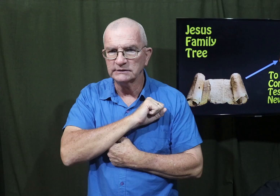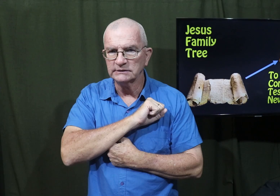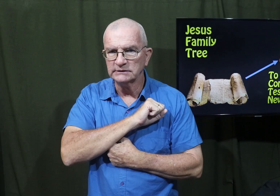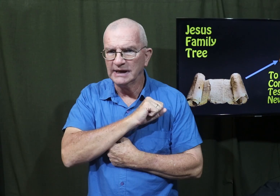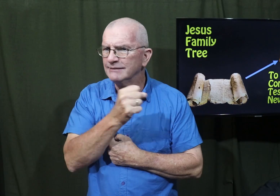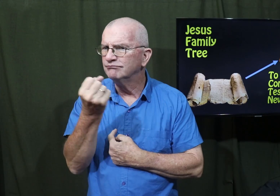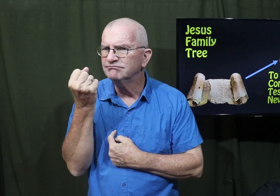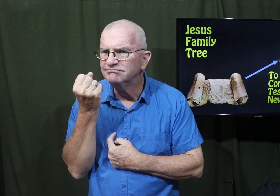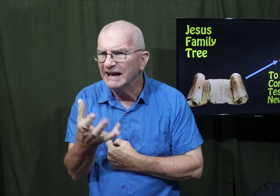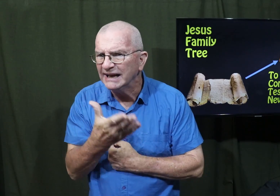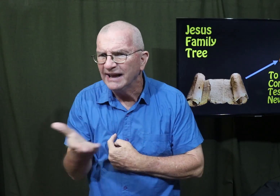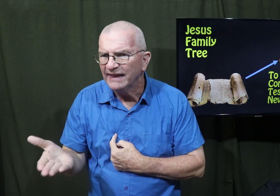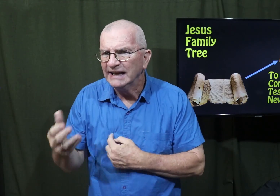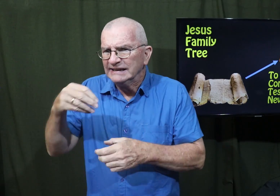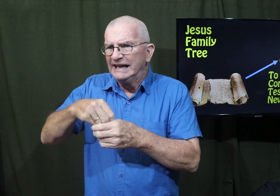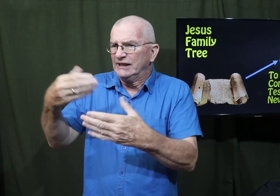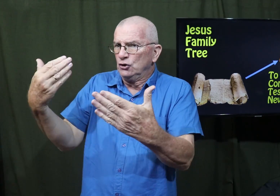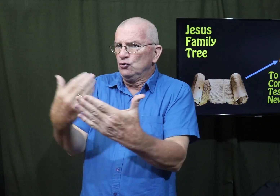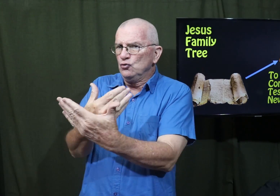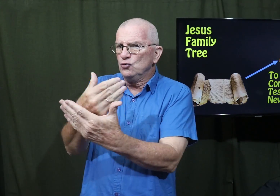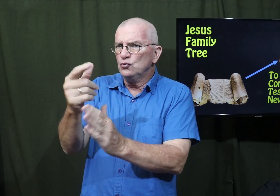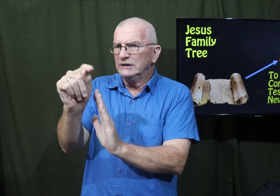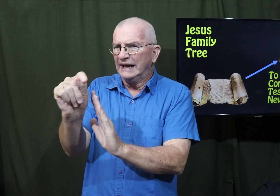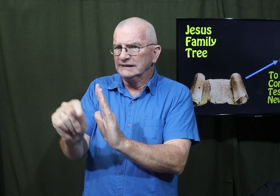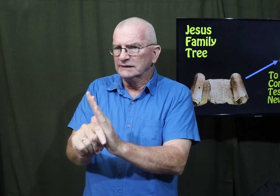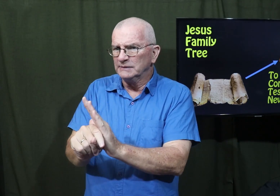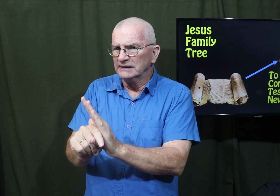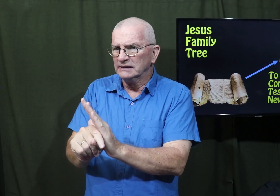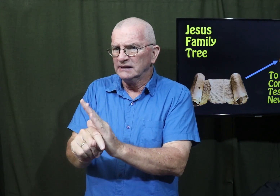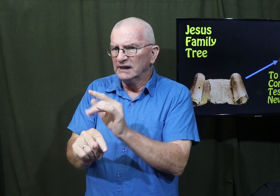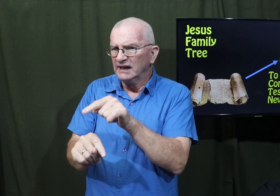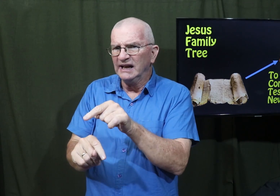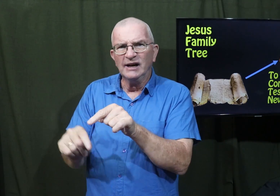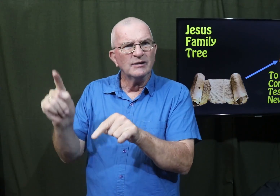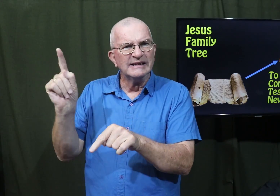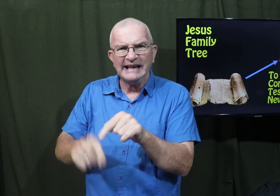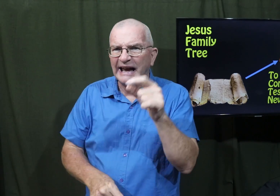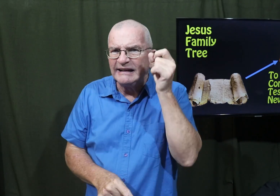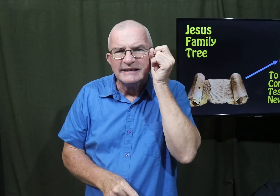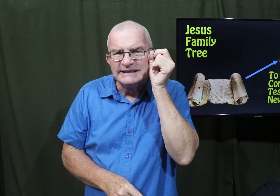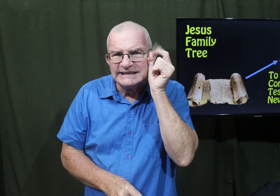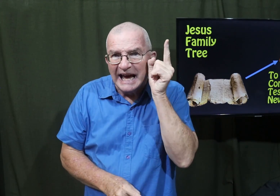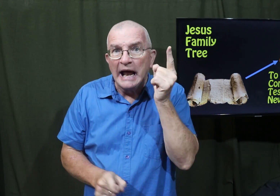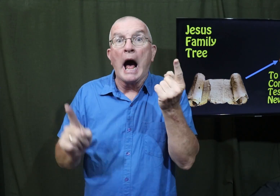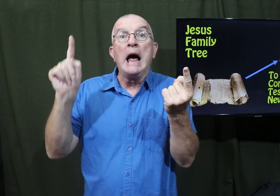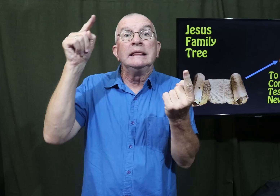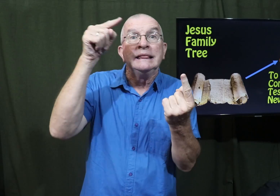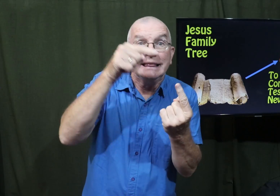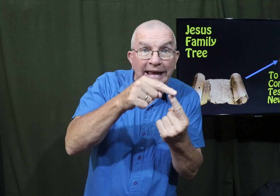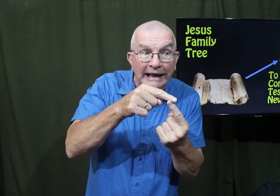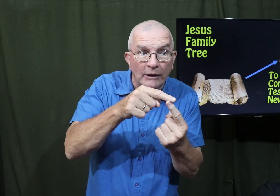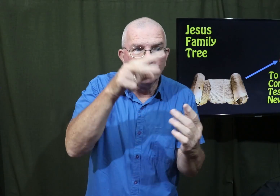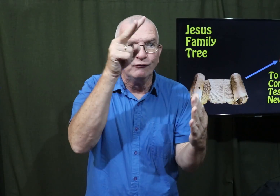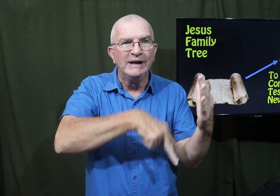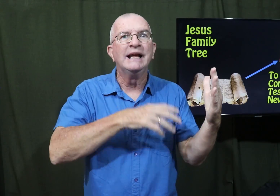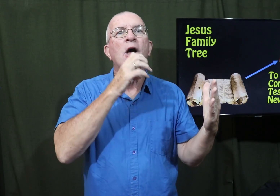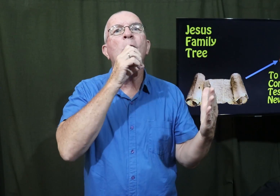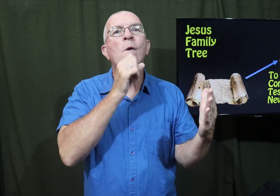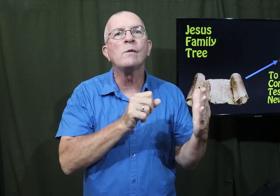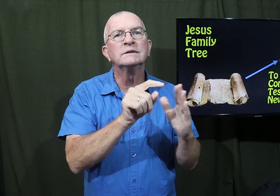many things in the New Testament we can't understand until we read the Old